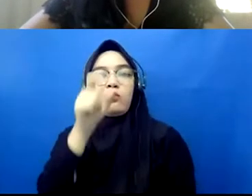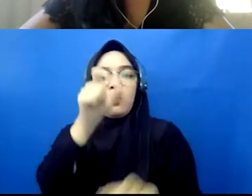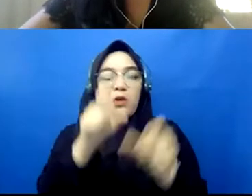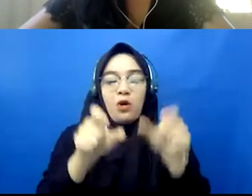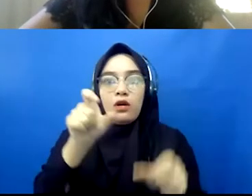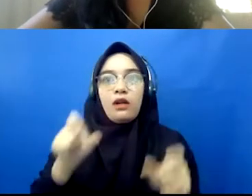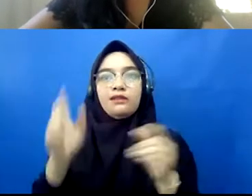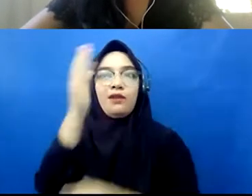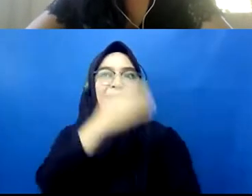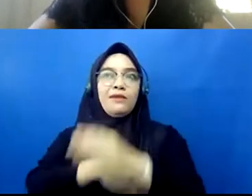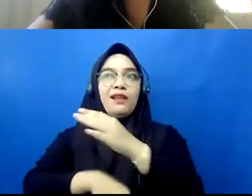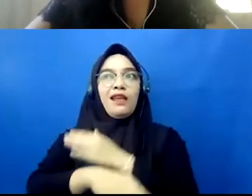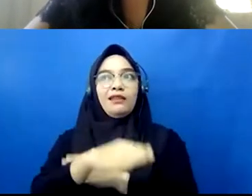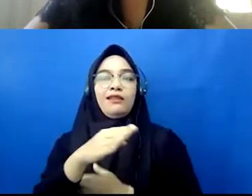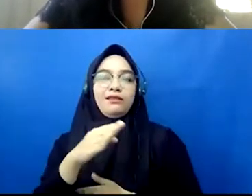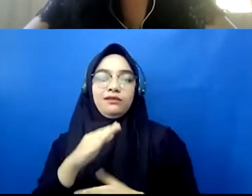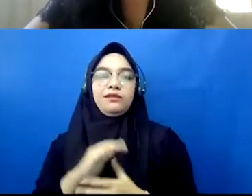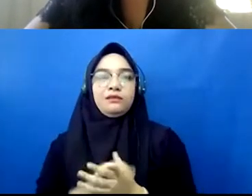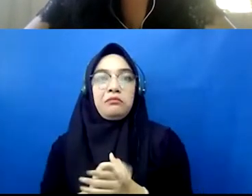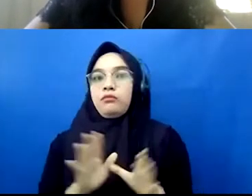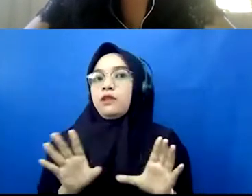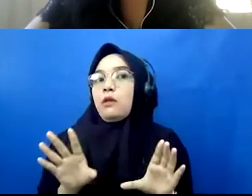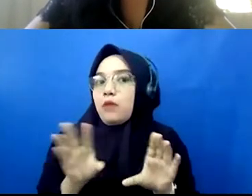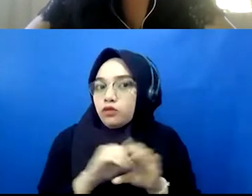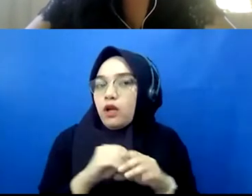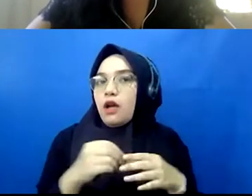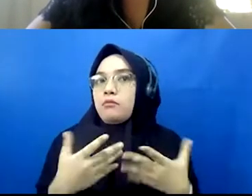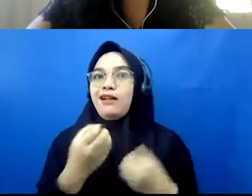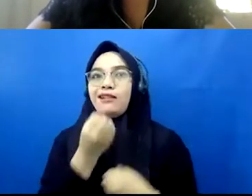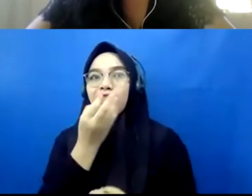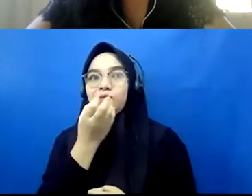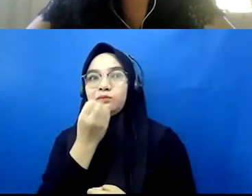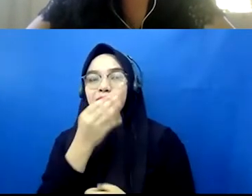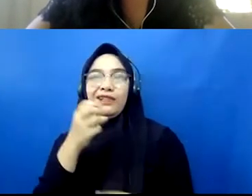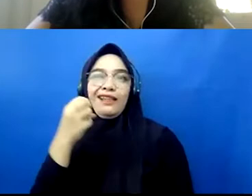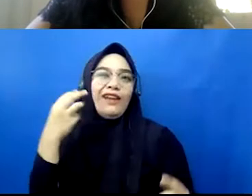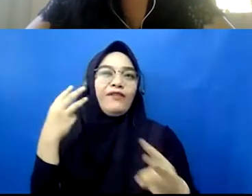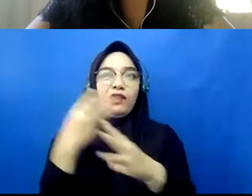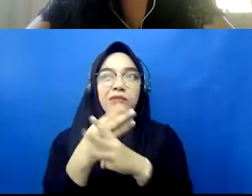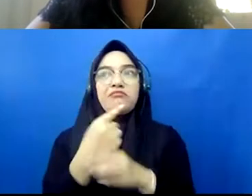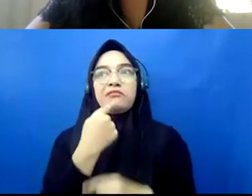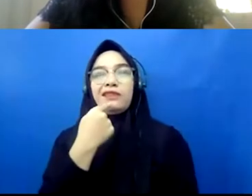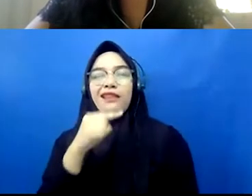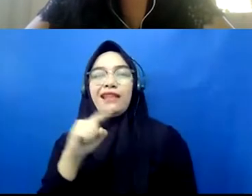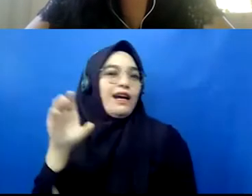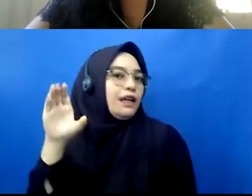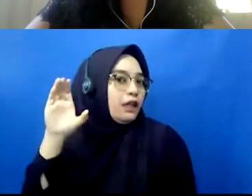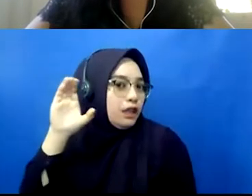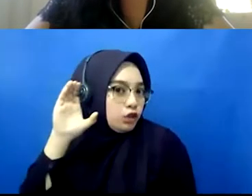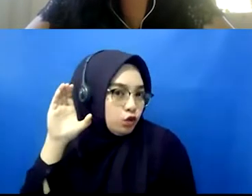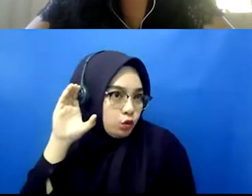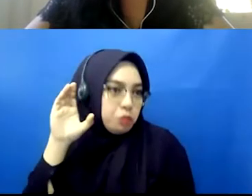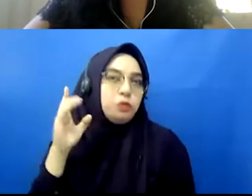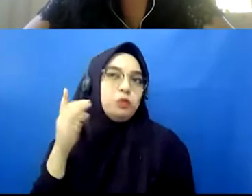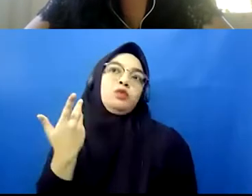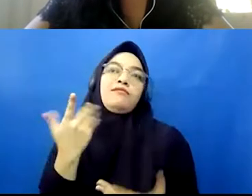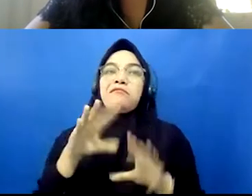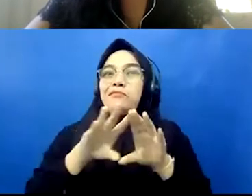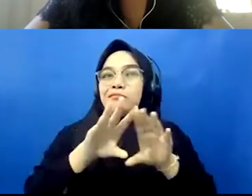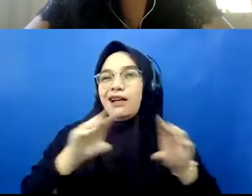today, including effective responses to the significant issue of unequal